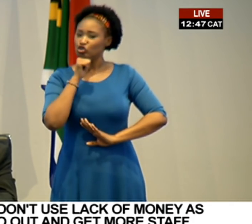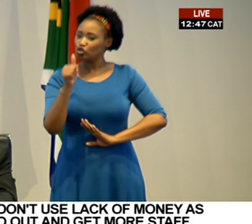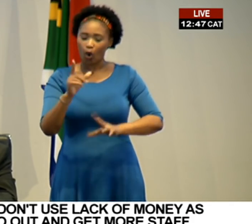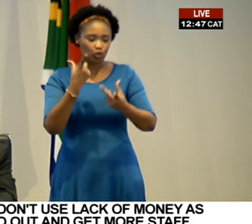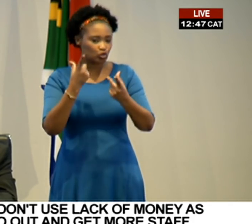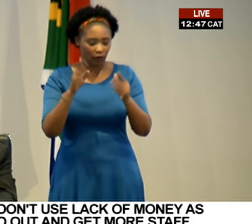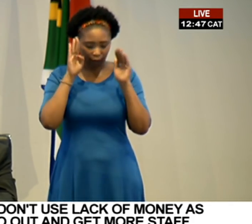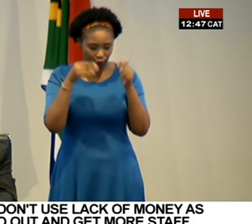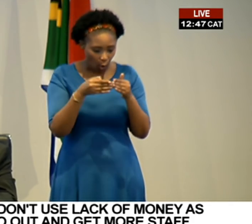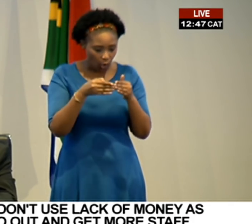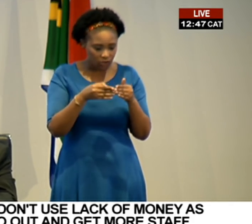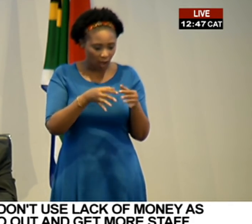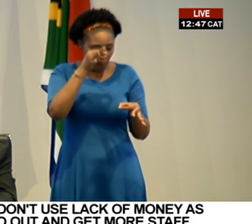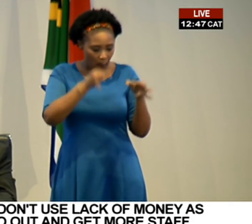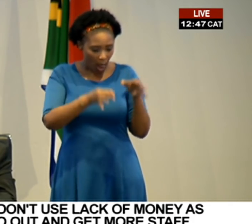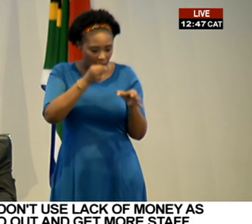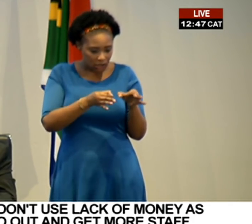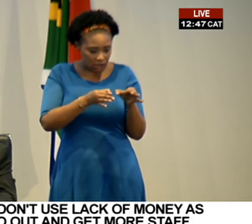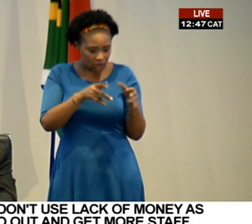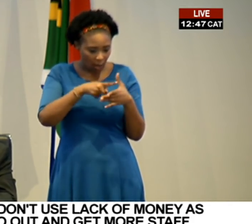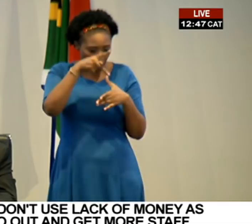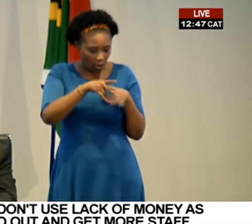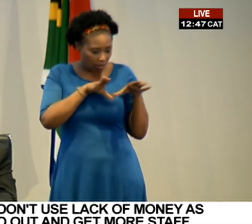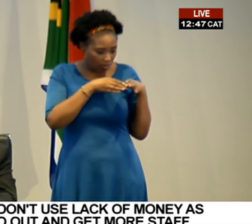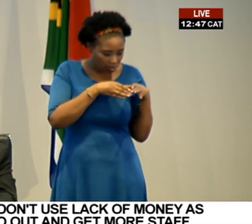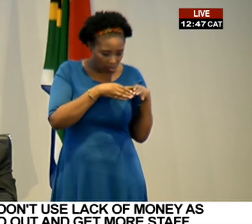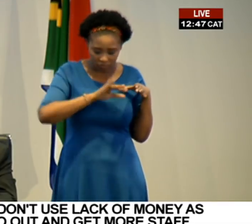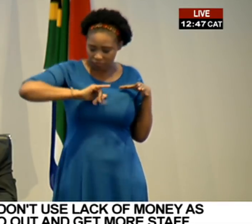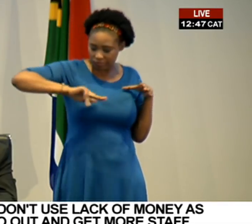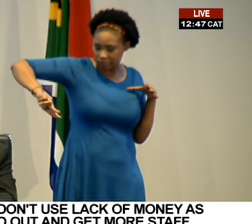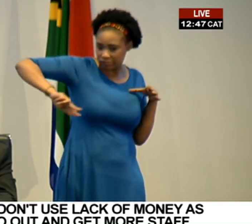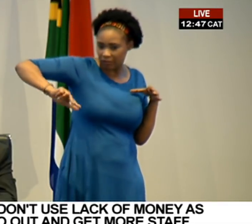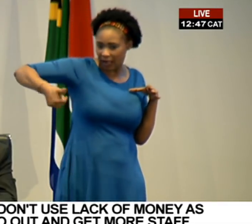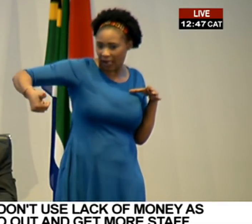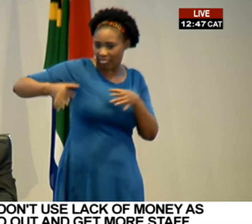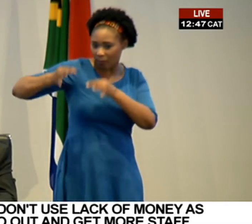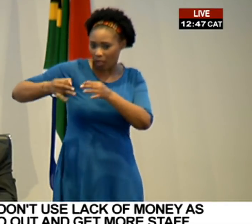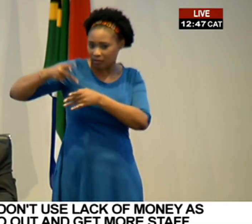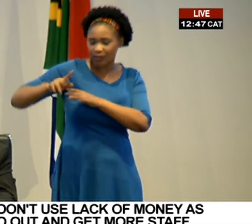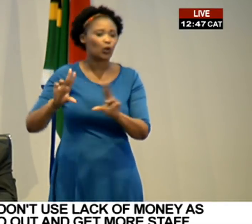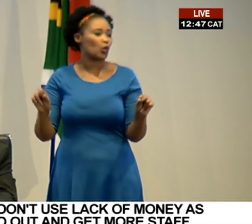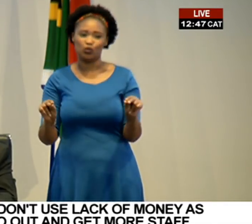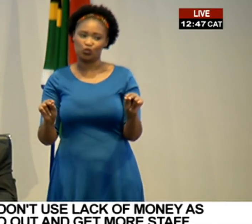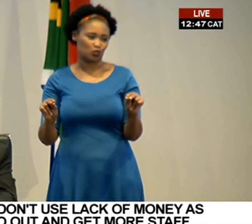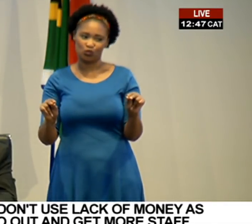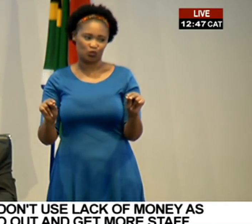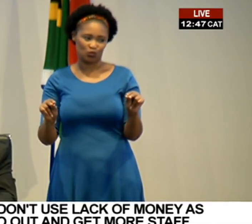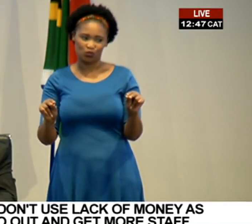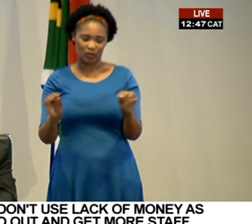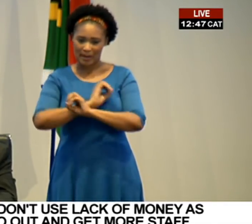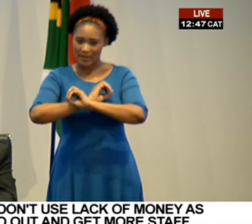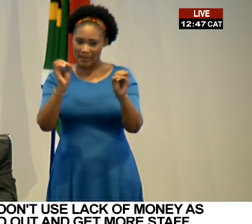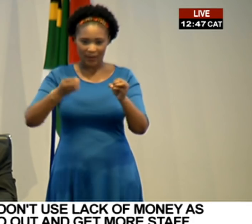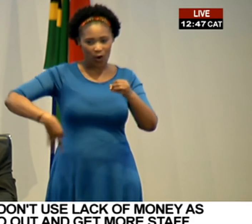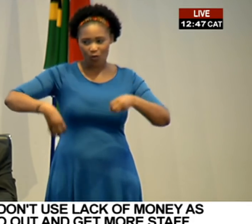politicize the distribution of food, and we make sure that there is no corruption. We do it on the